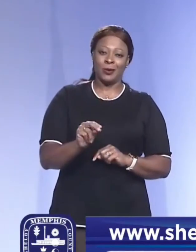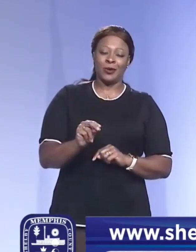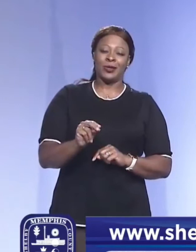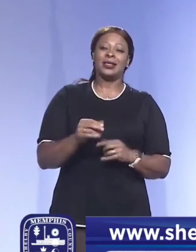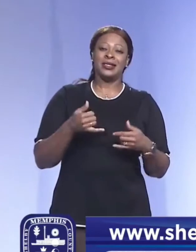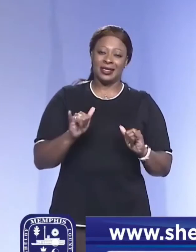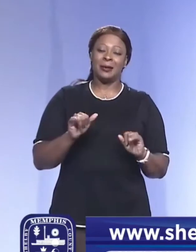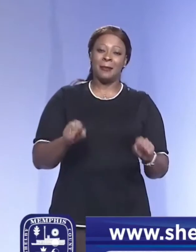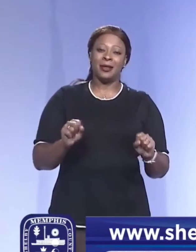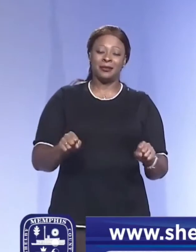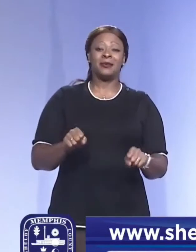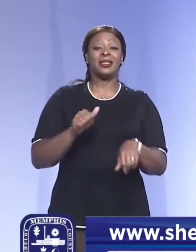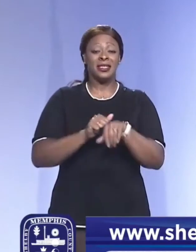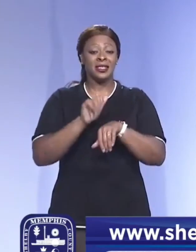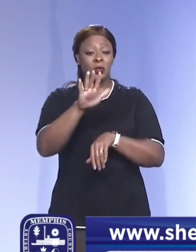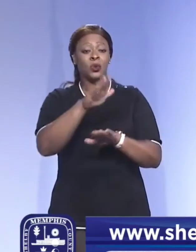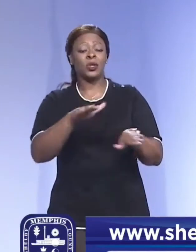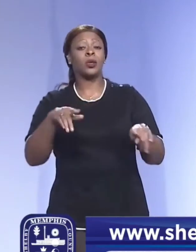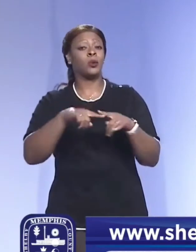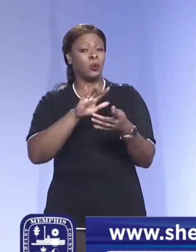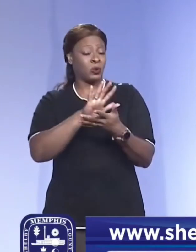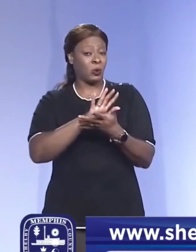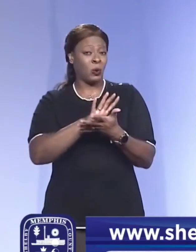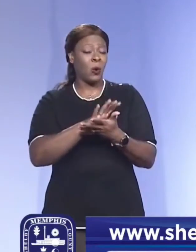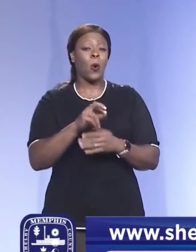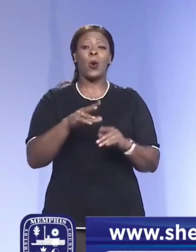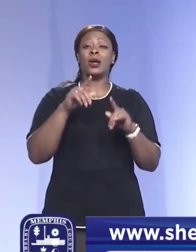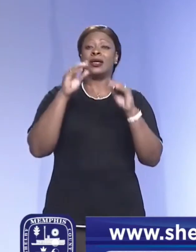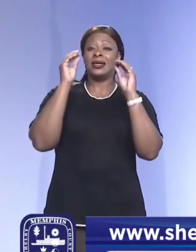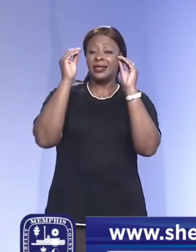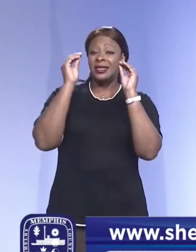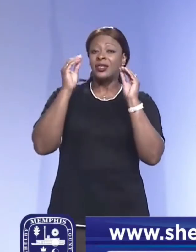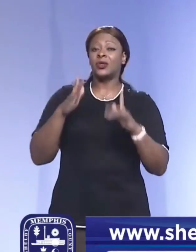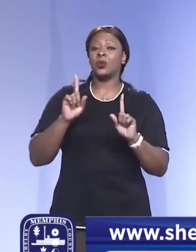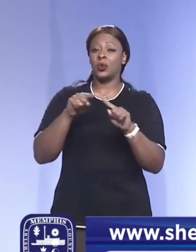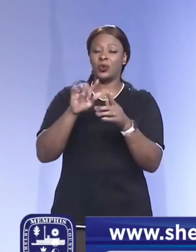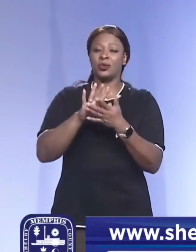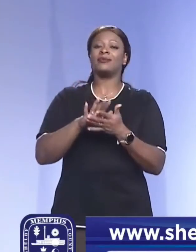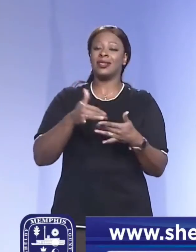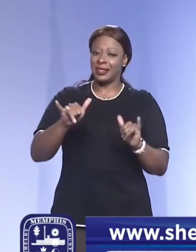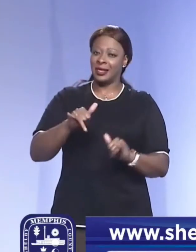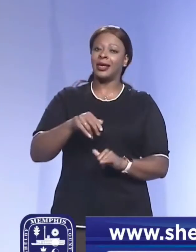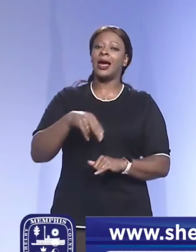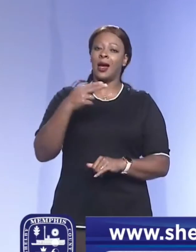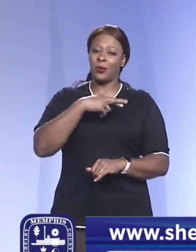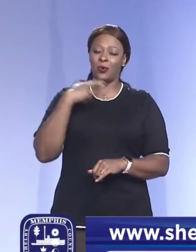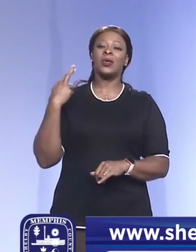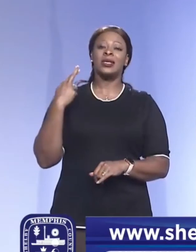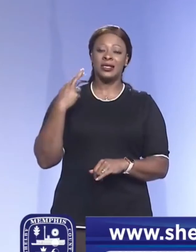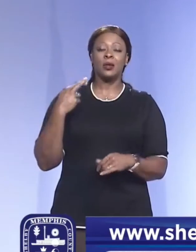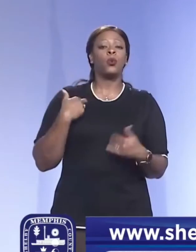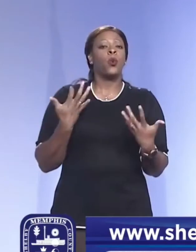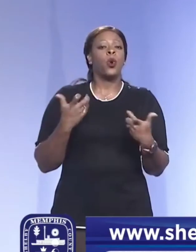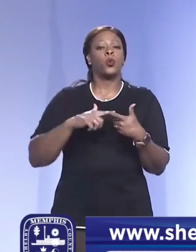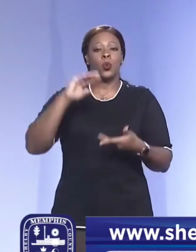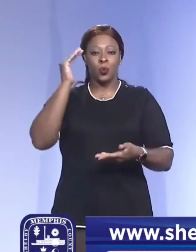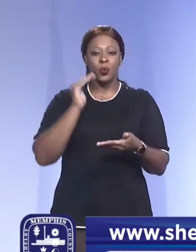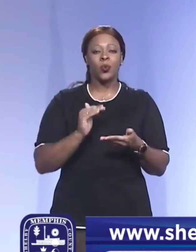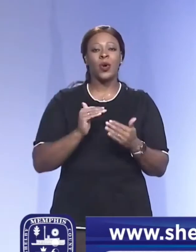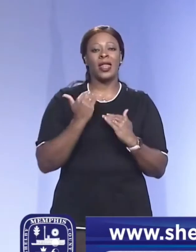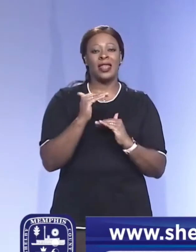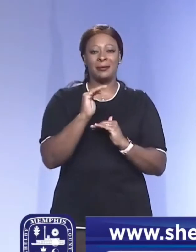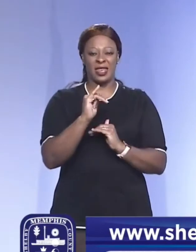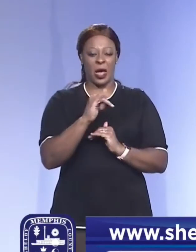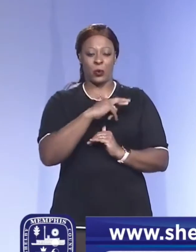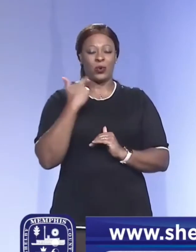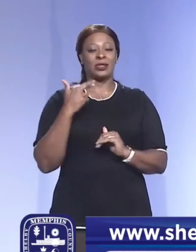sending a child to school or teacher. There's a risk. What we're trying to do is to limit that risk as